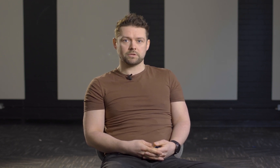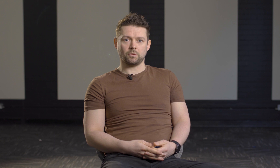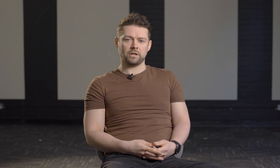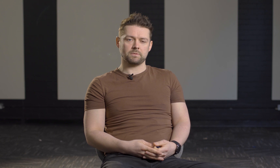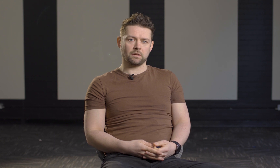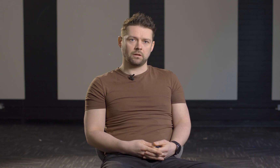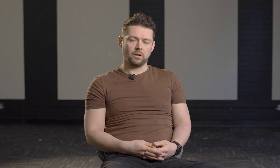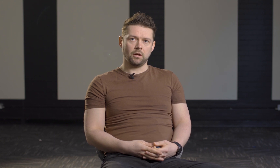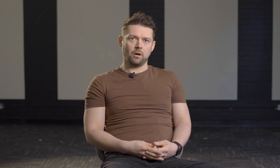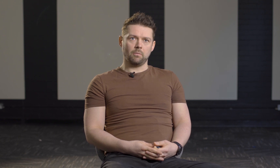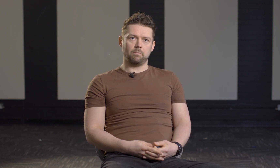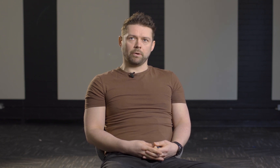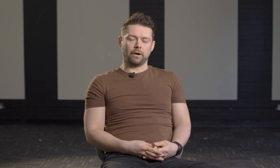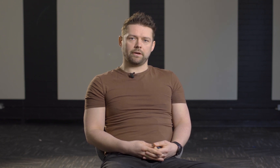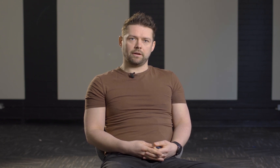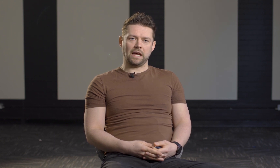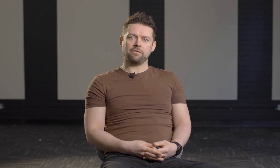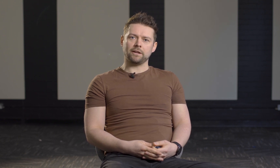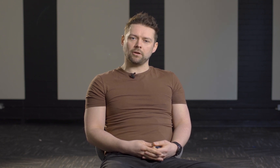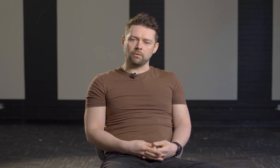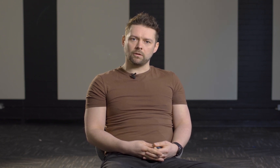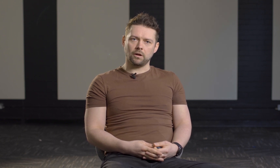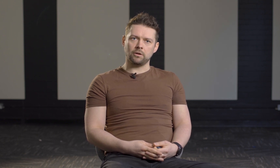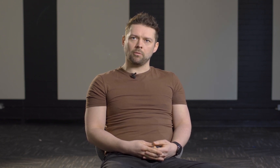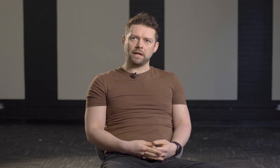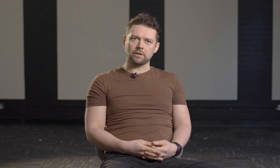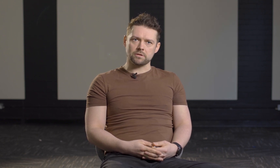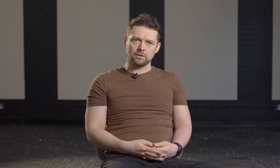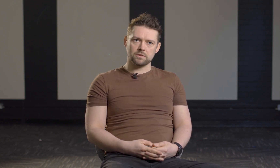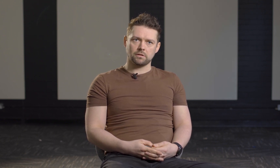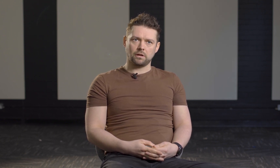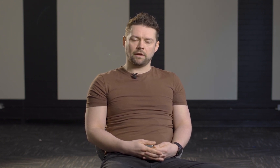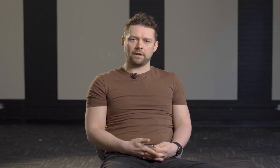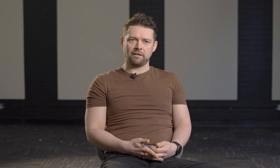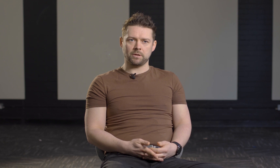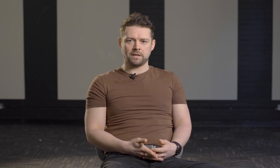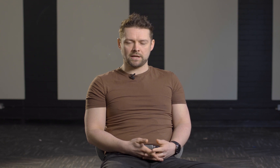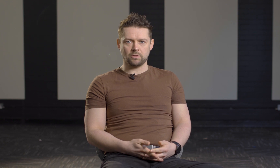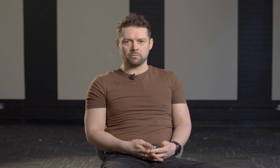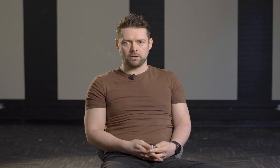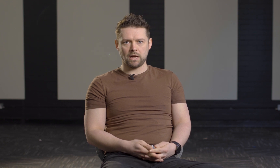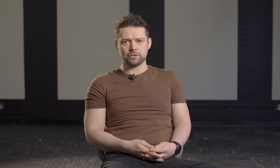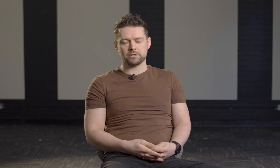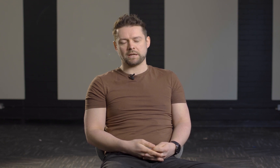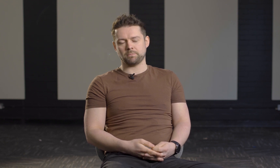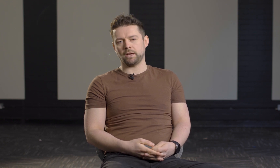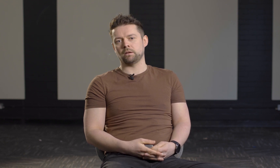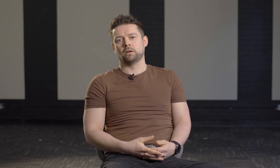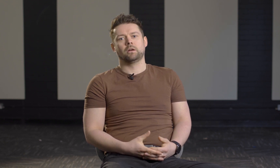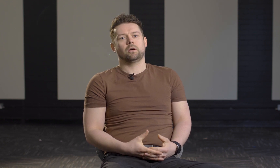to a hospital, but if I don't and nobody else does, and that deaf person has no communication to explain